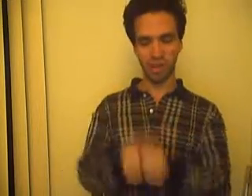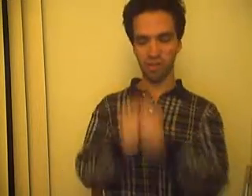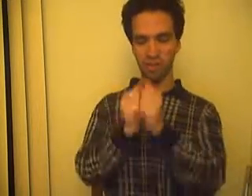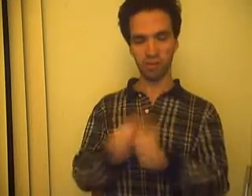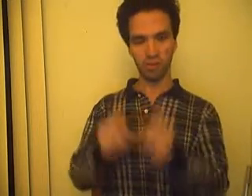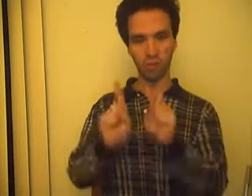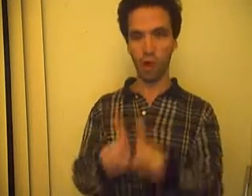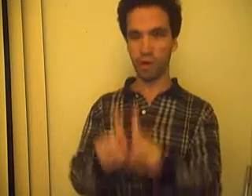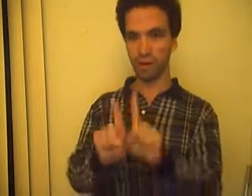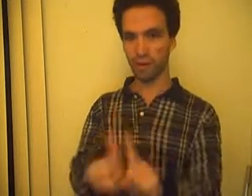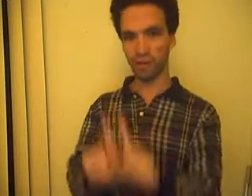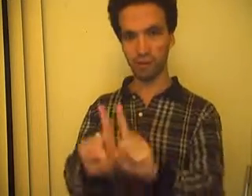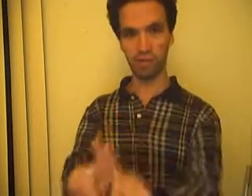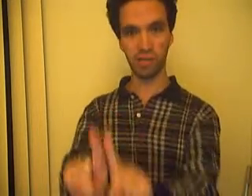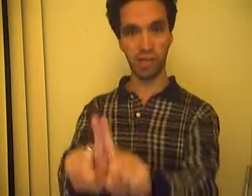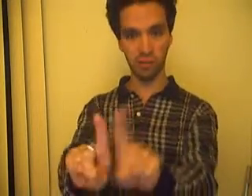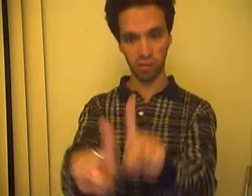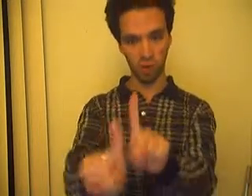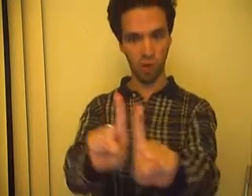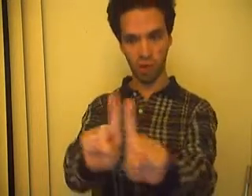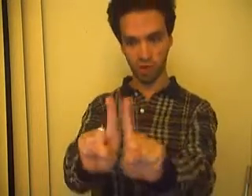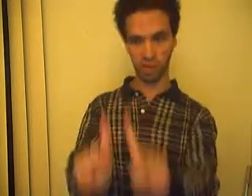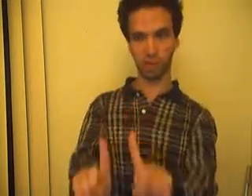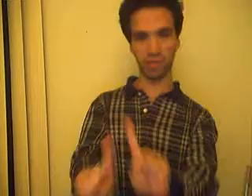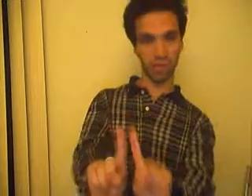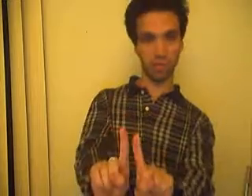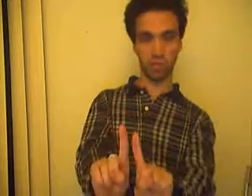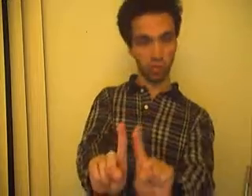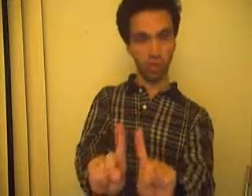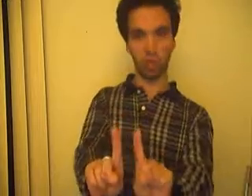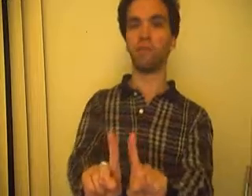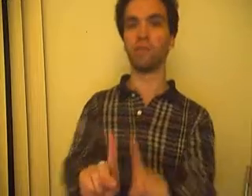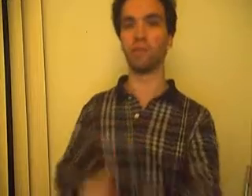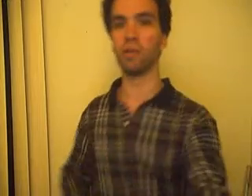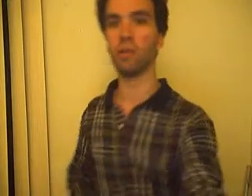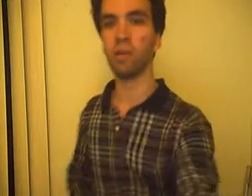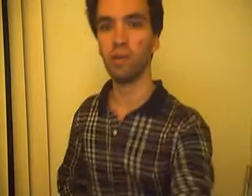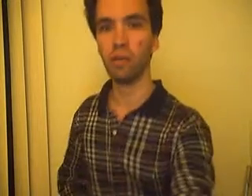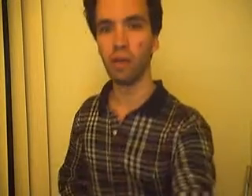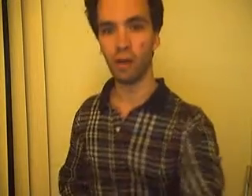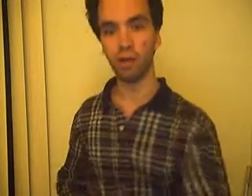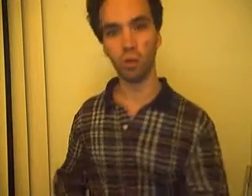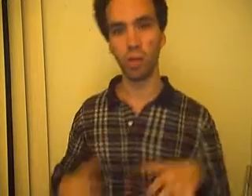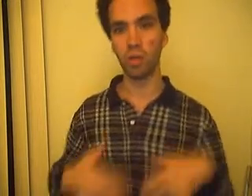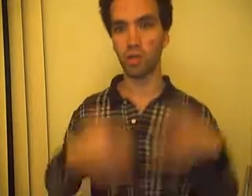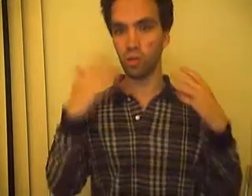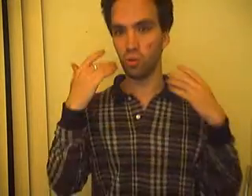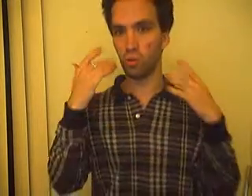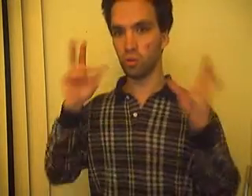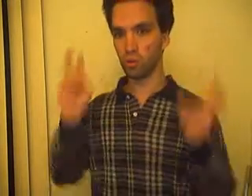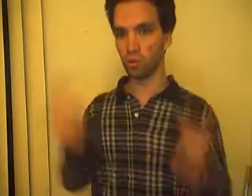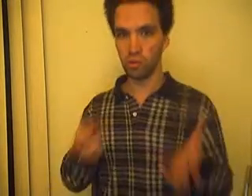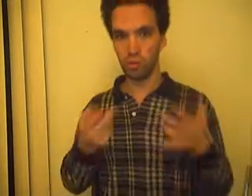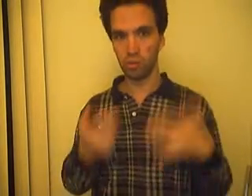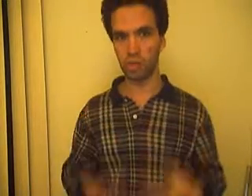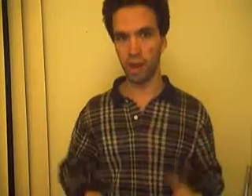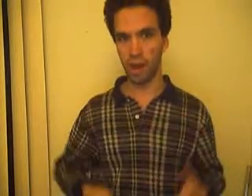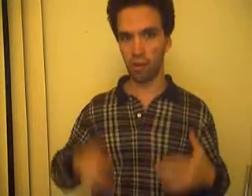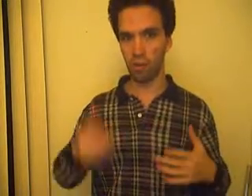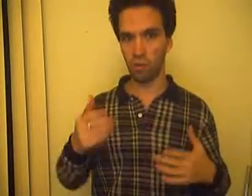together, walking together. So walking side by side is just shown physically. And you don't need to say